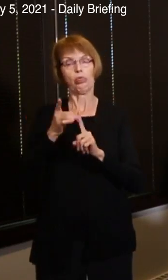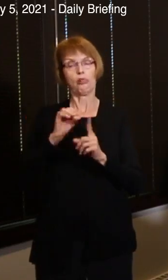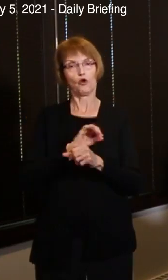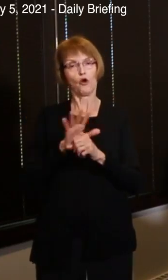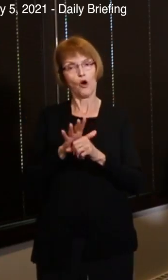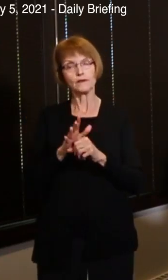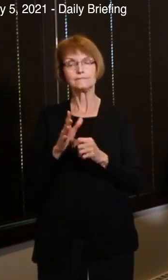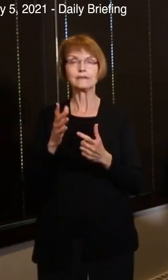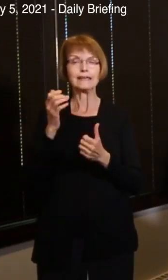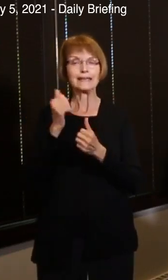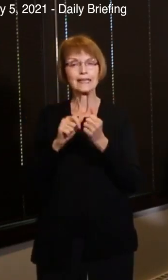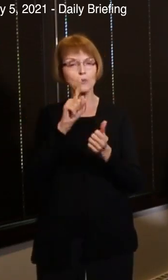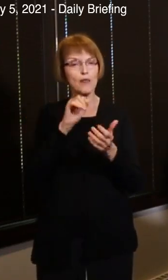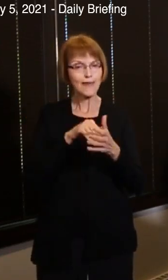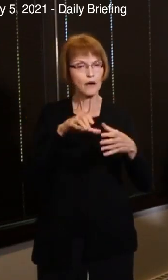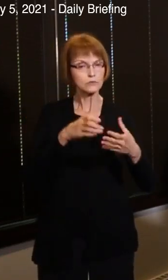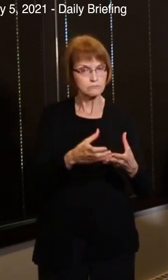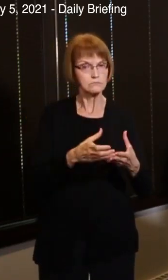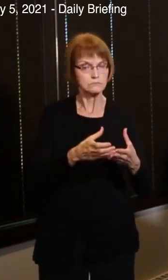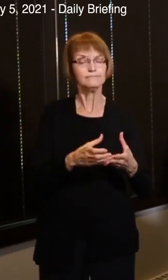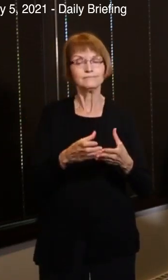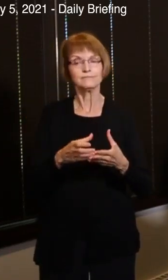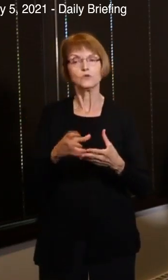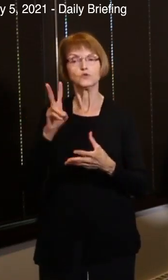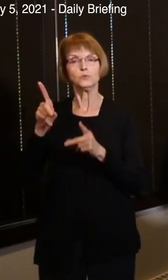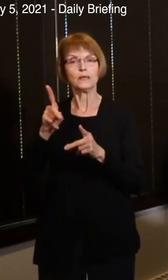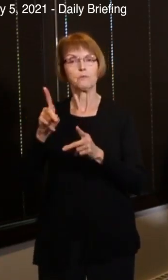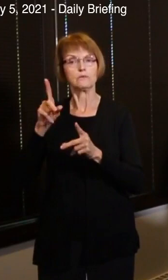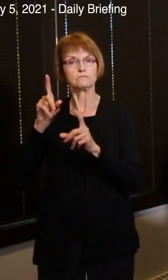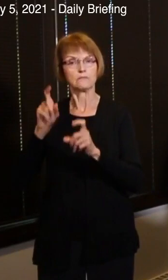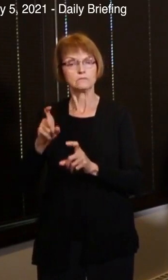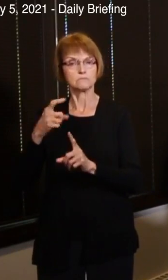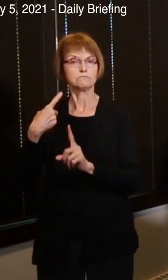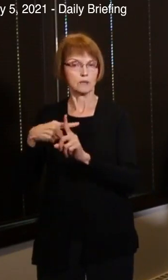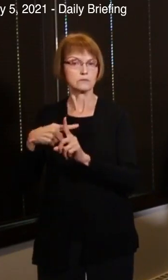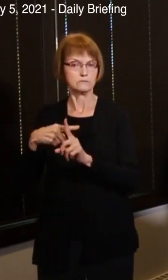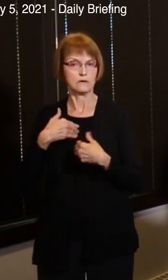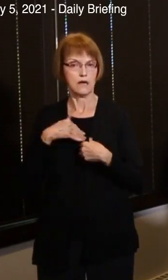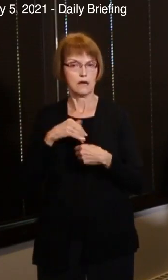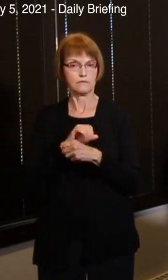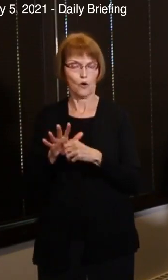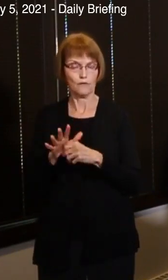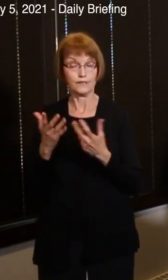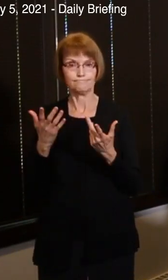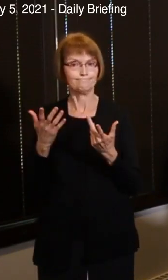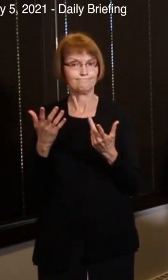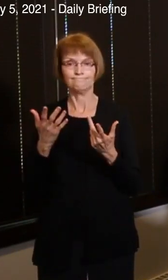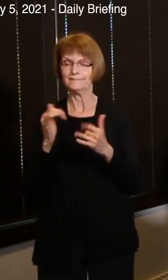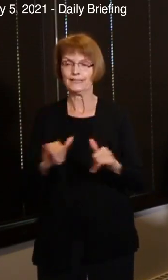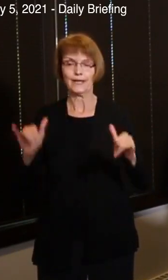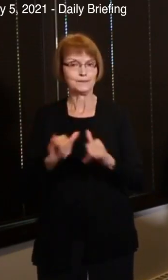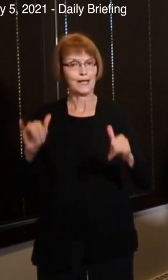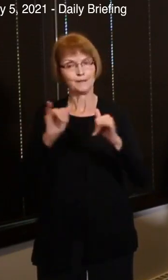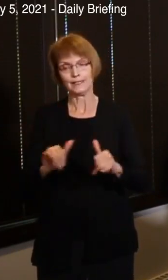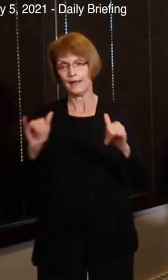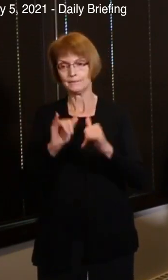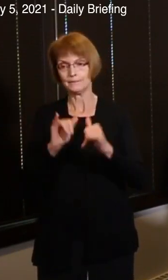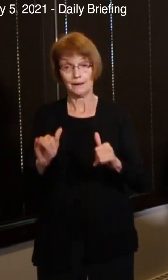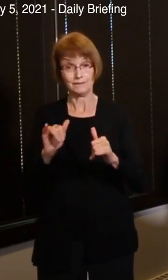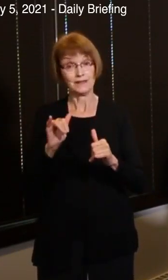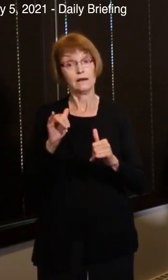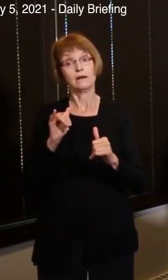per 1,000, so no big changes there. I feel like a broken record, would love to see this number come down as